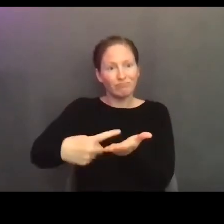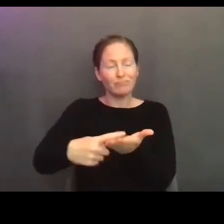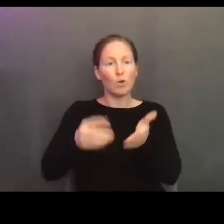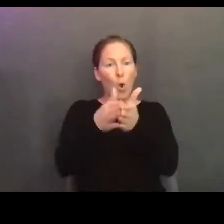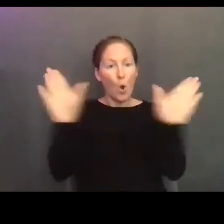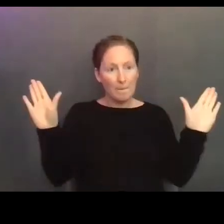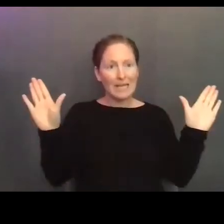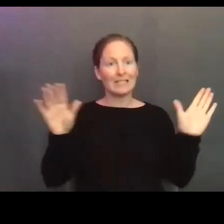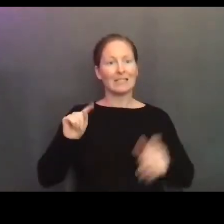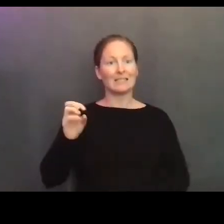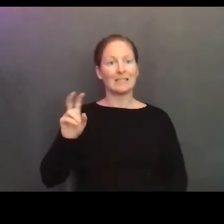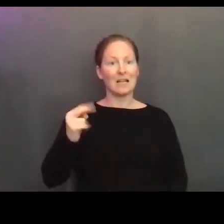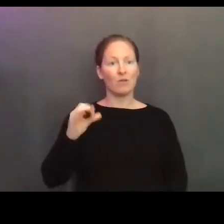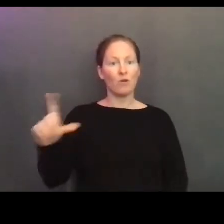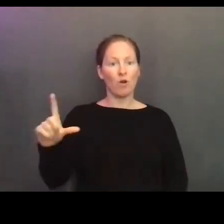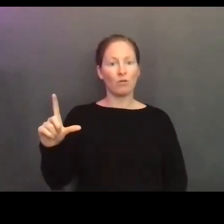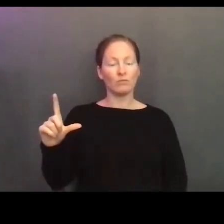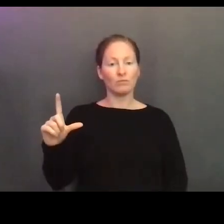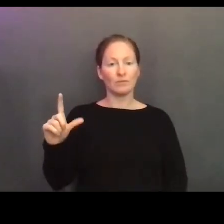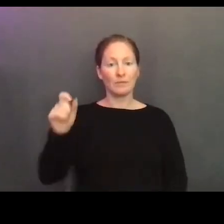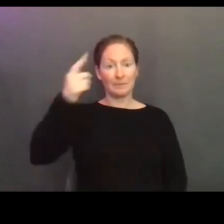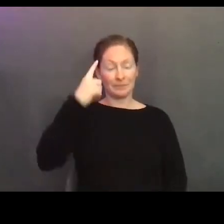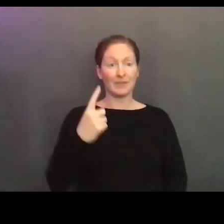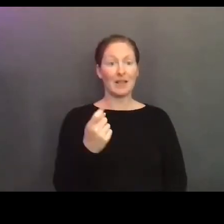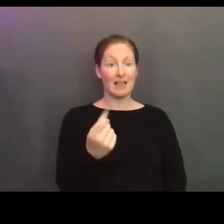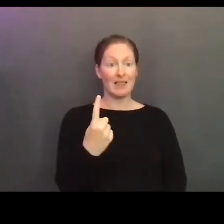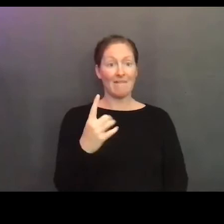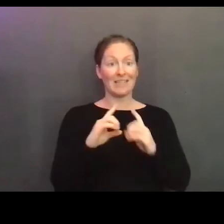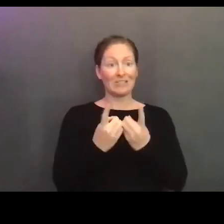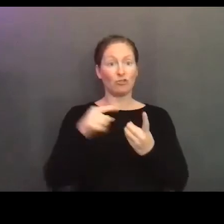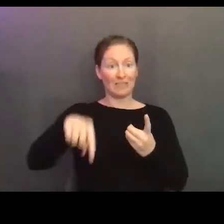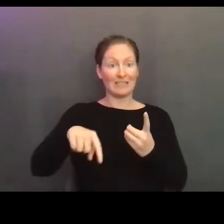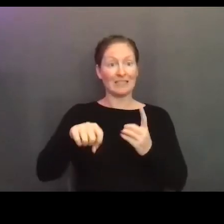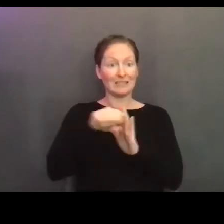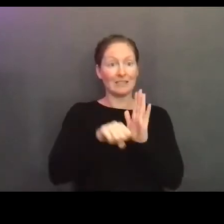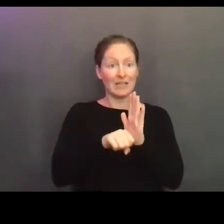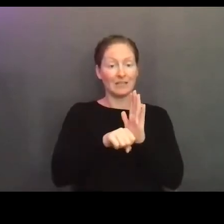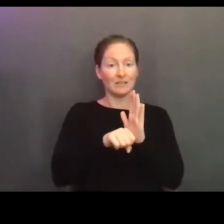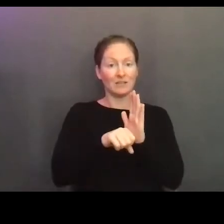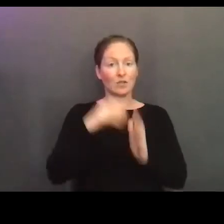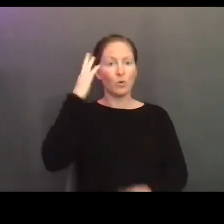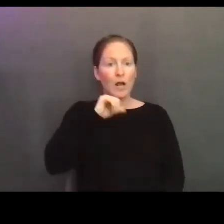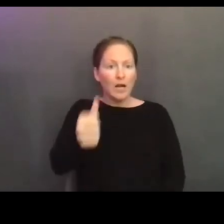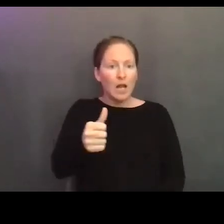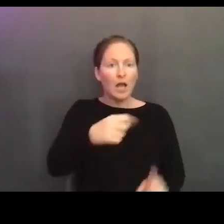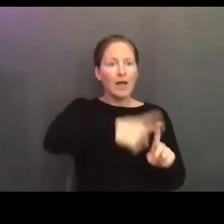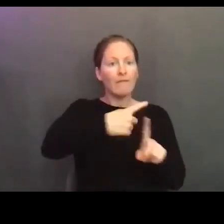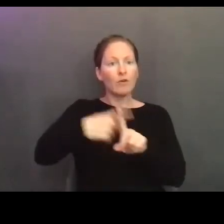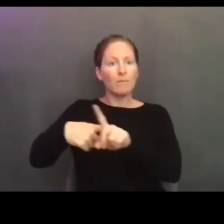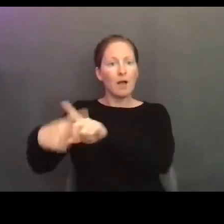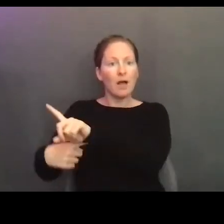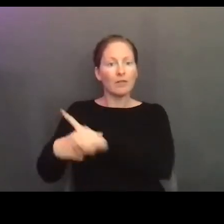halls. You see, we have 11 districts in our state. There's no reason why once a month, Lieutenant Governor can sit